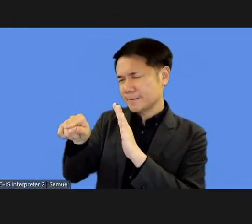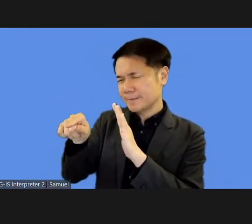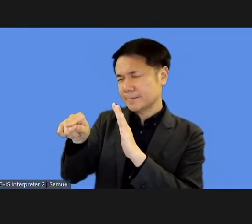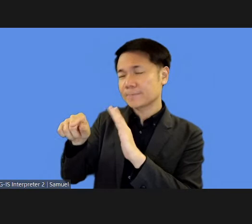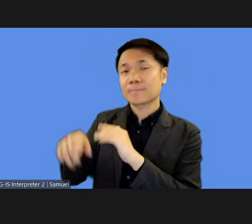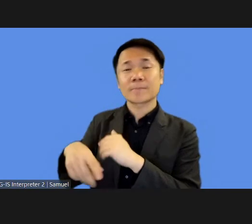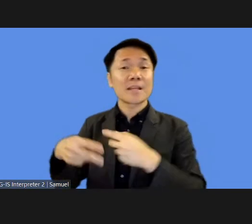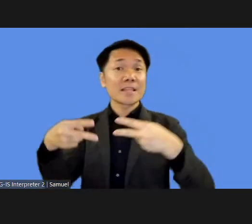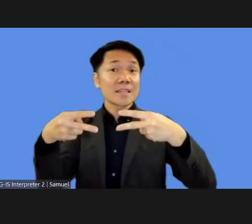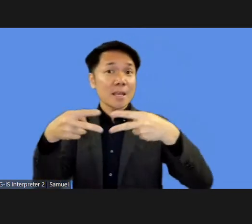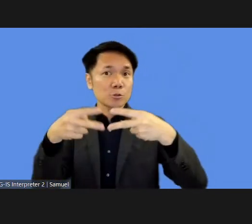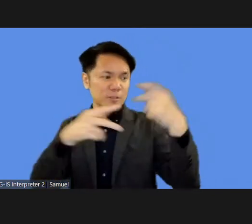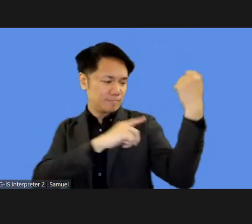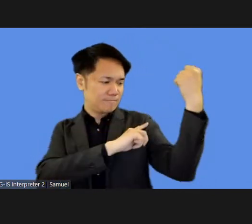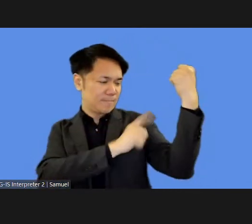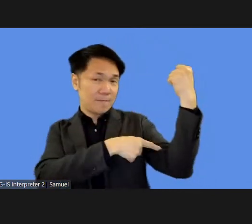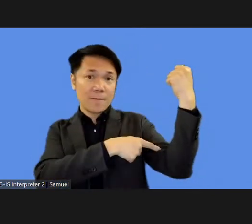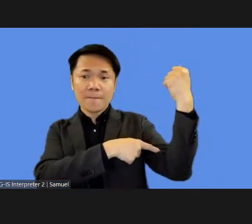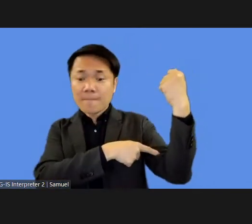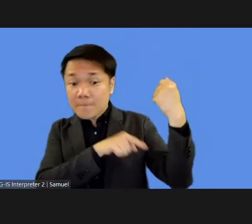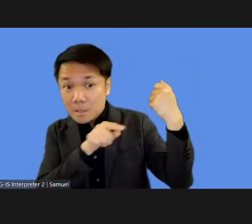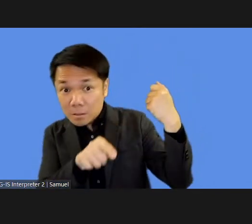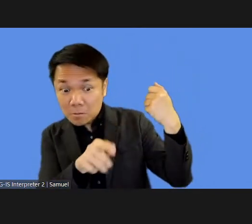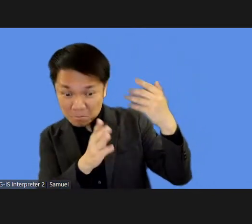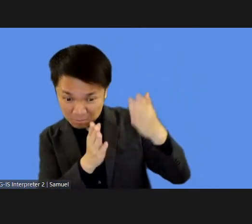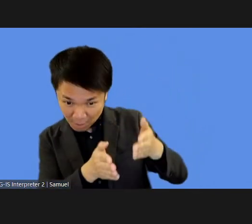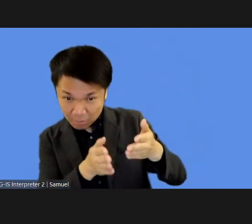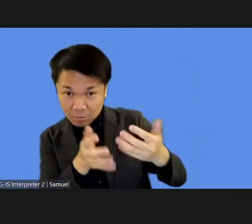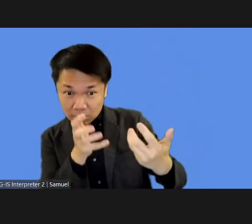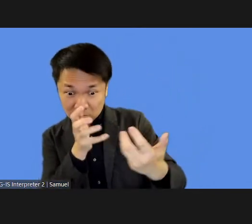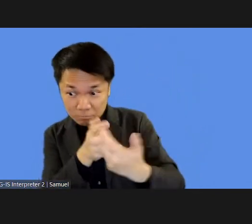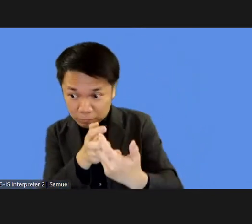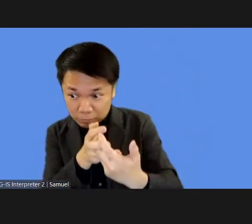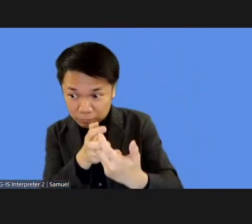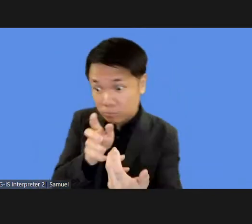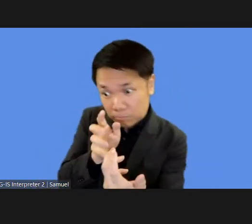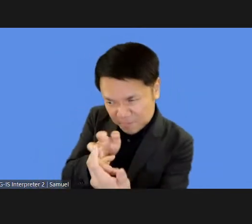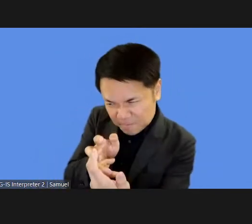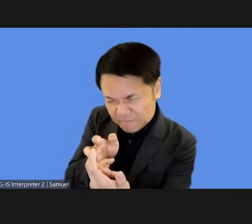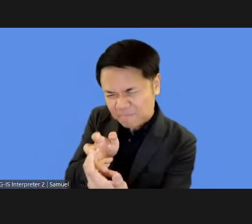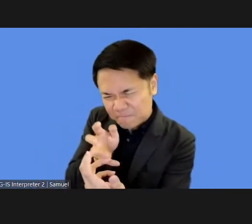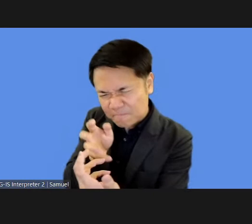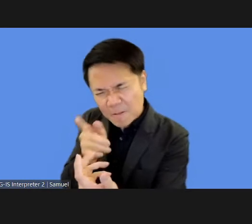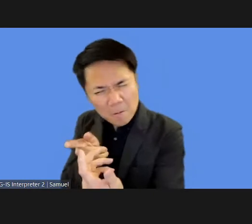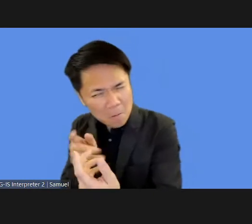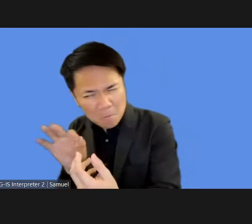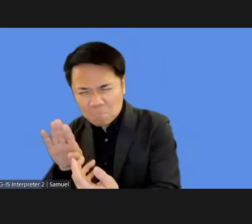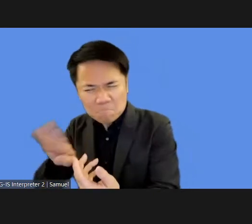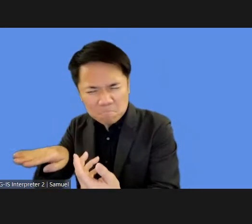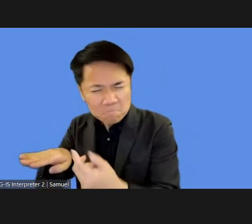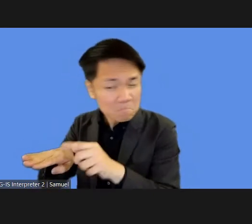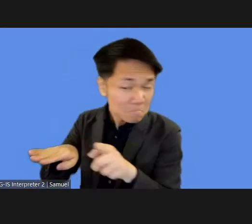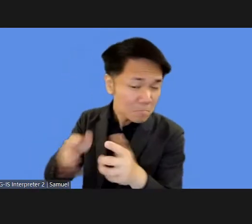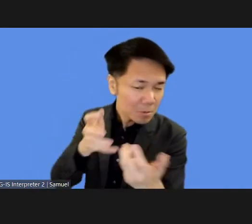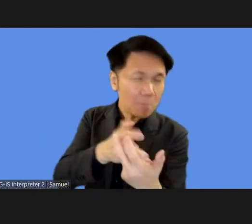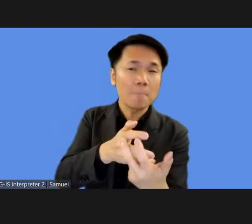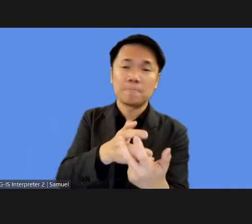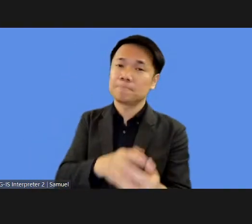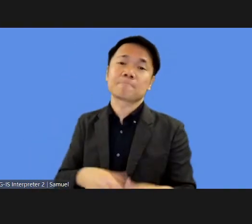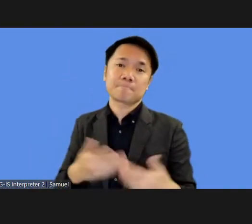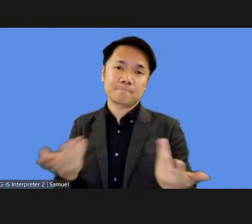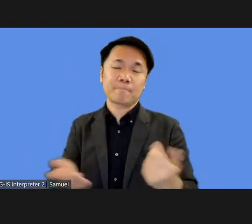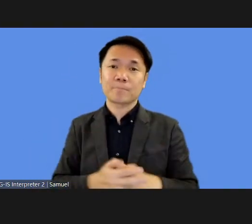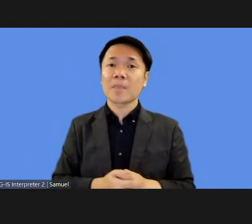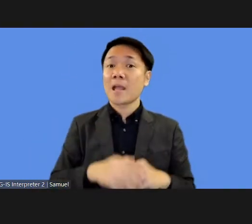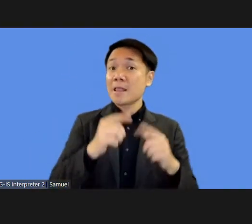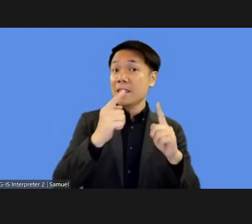the countries. Then on natural gas, there was a lot of discussion about natural gas, that with the high